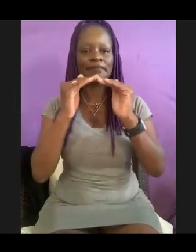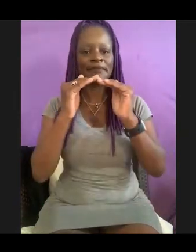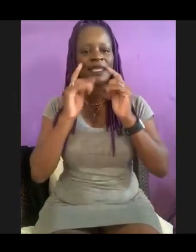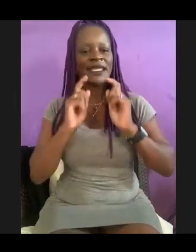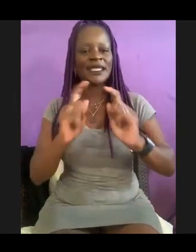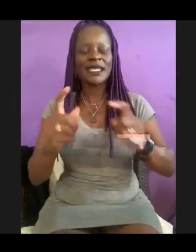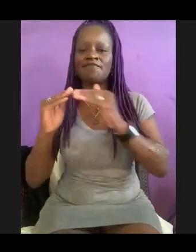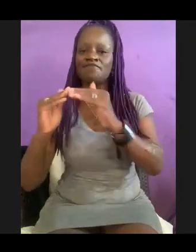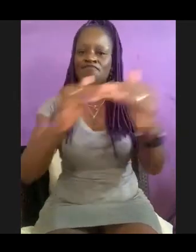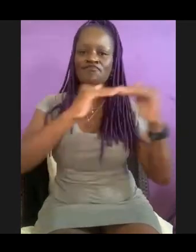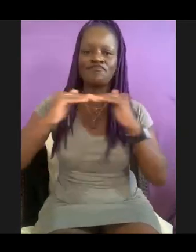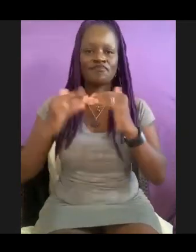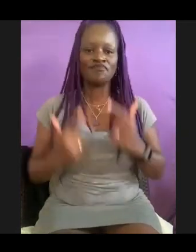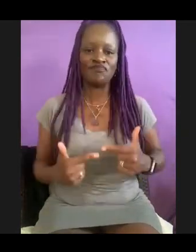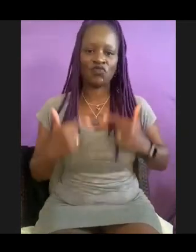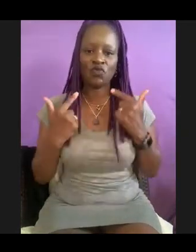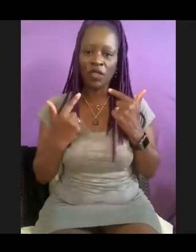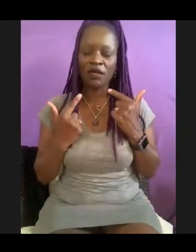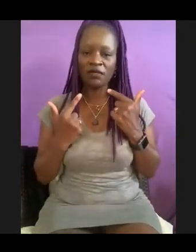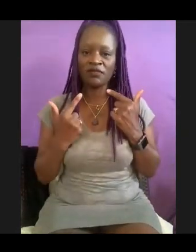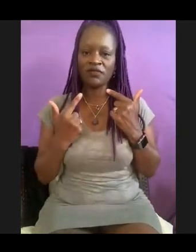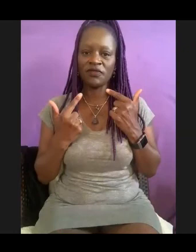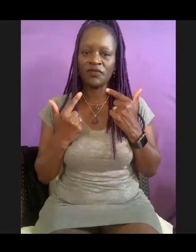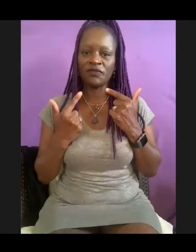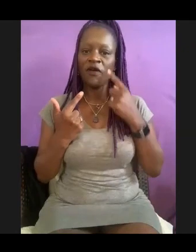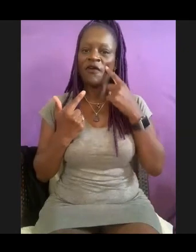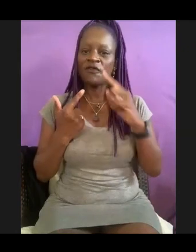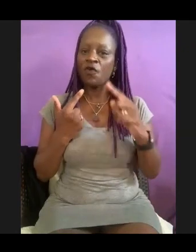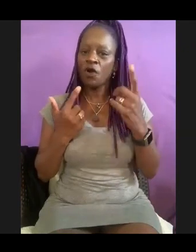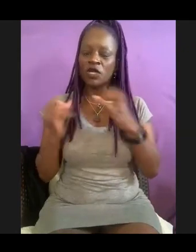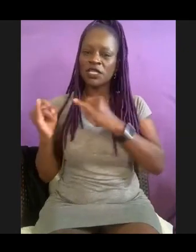life for marginalized individuals.